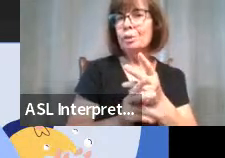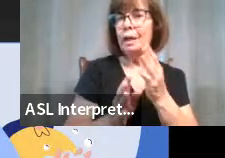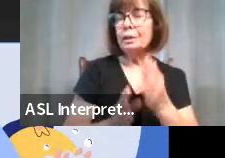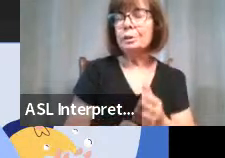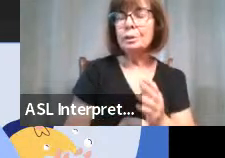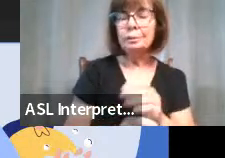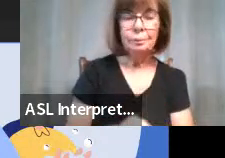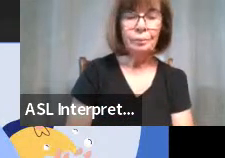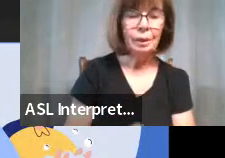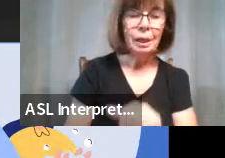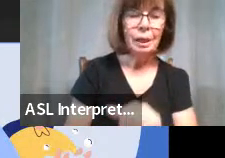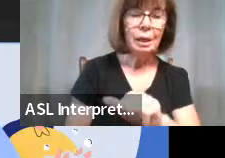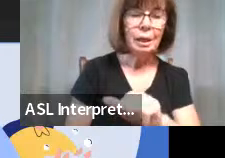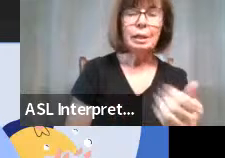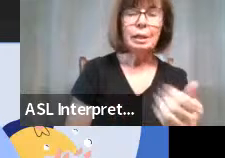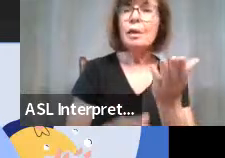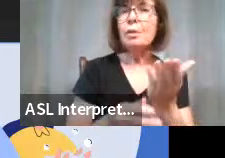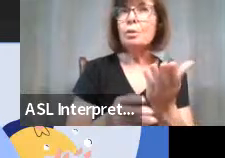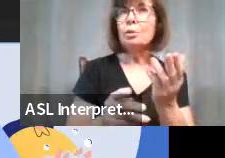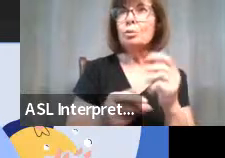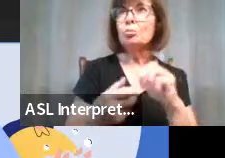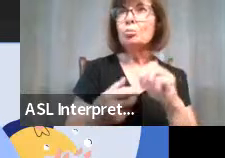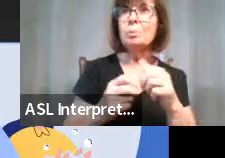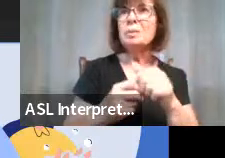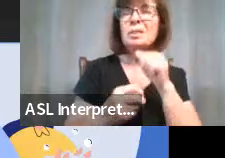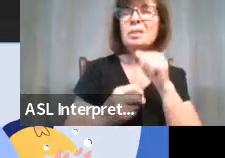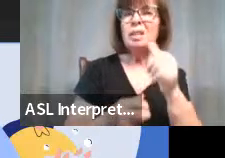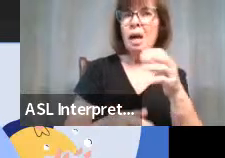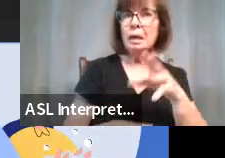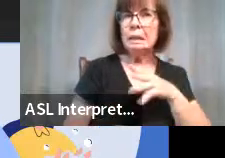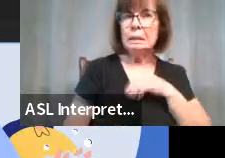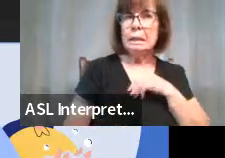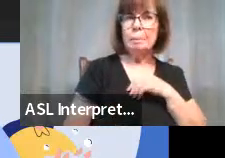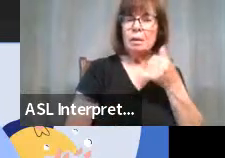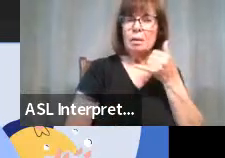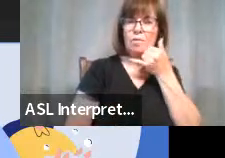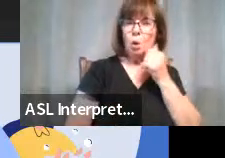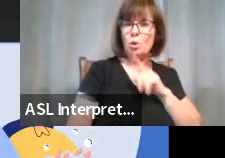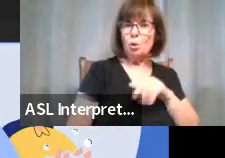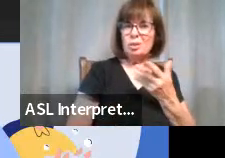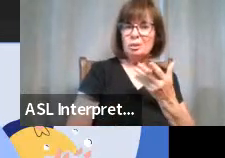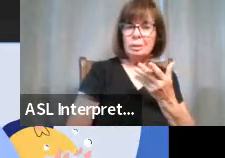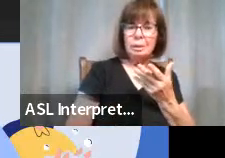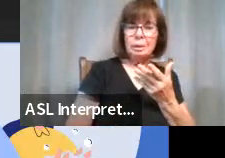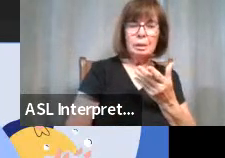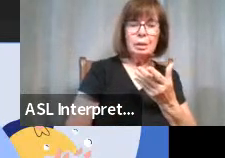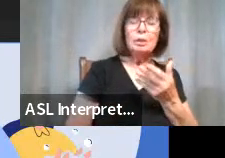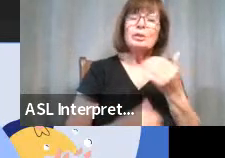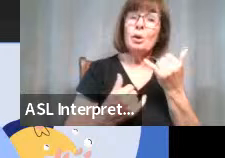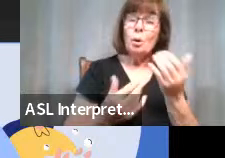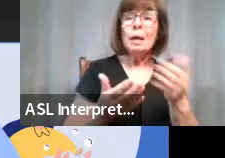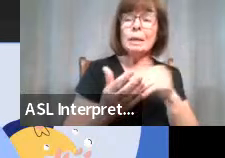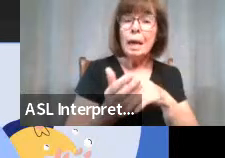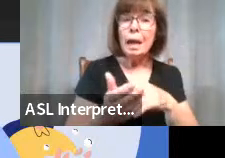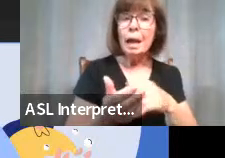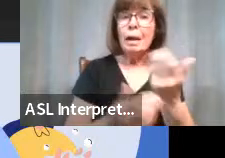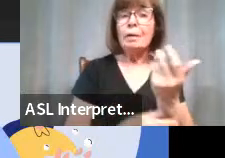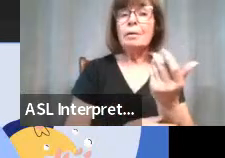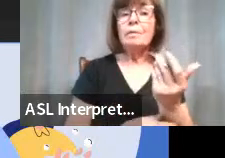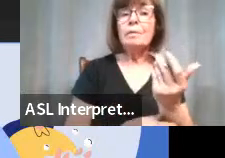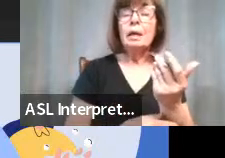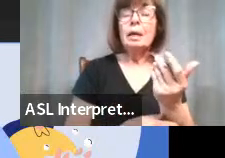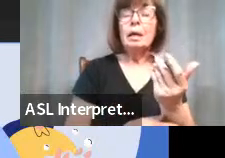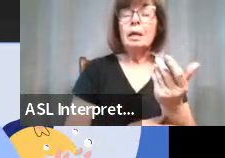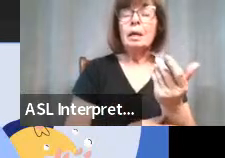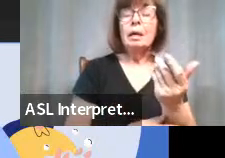not accepting phone orders. Again, the inquiries call line has multiple languages. We have been working